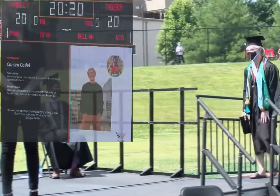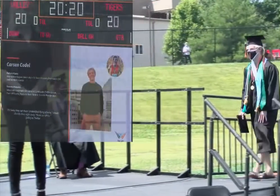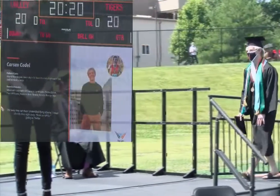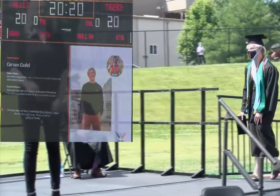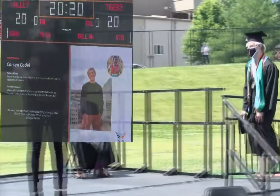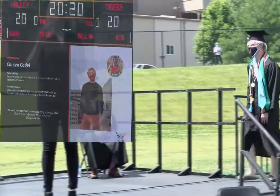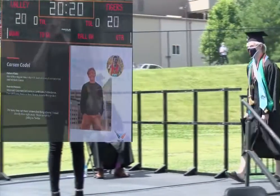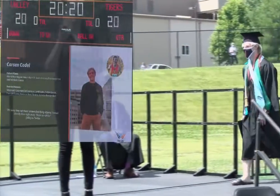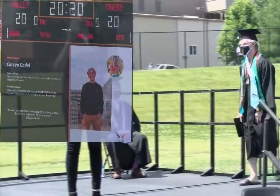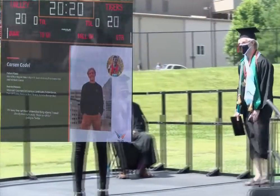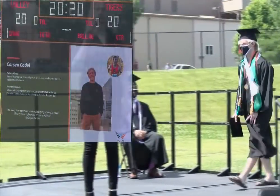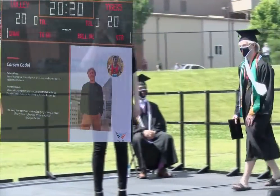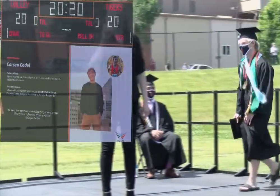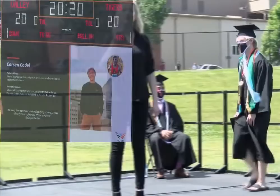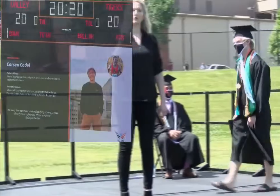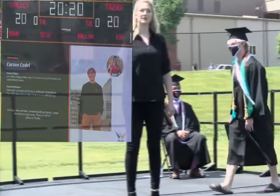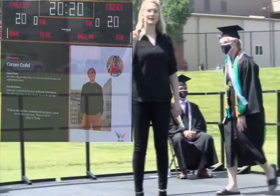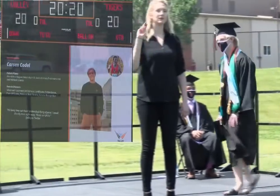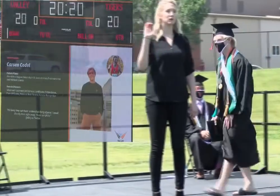Carson Codell.